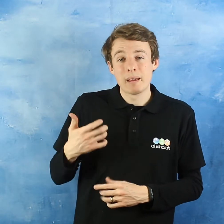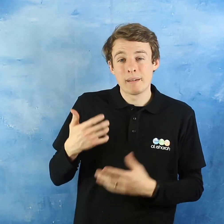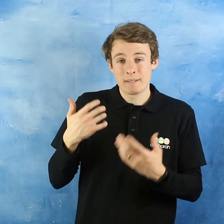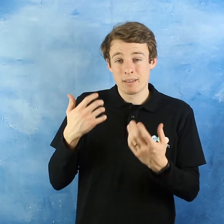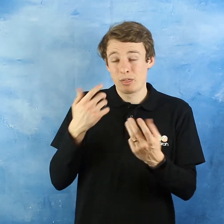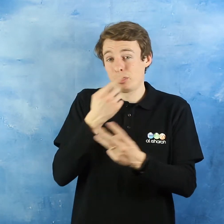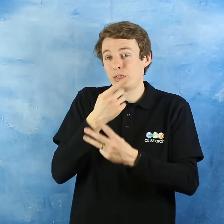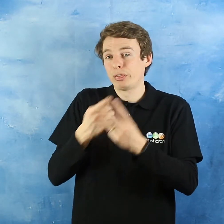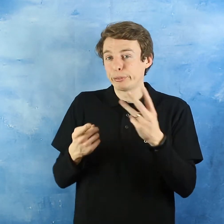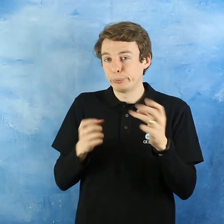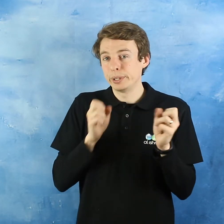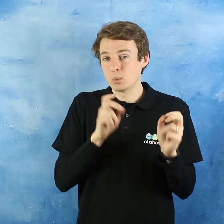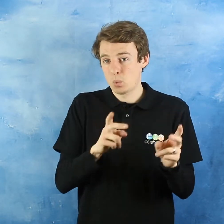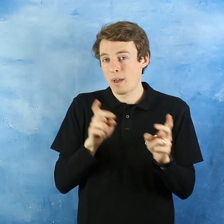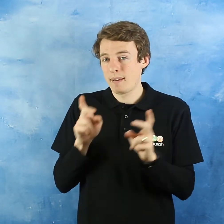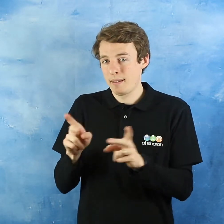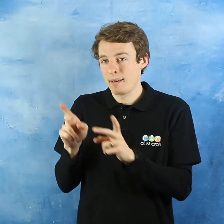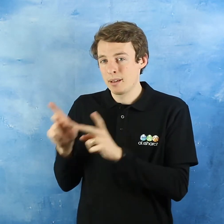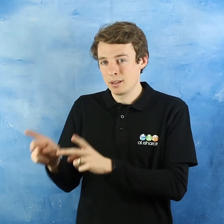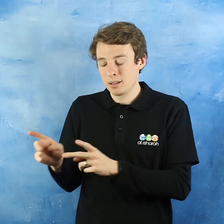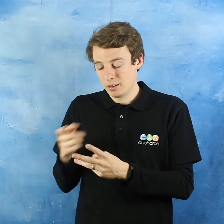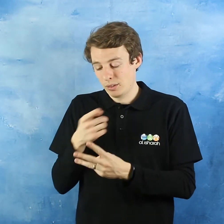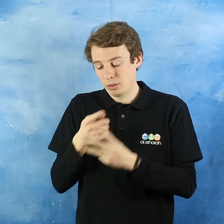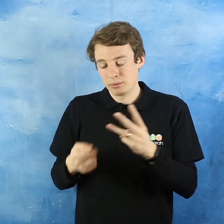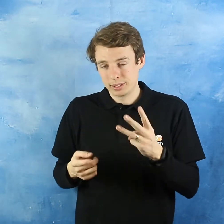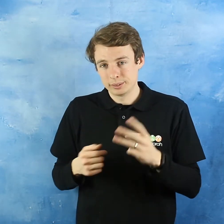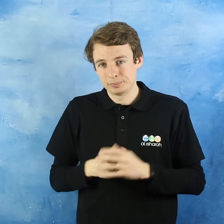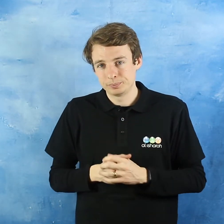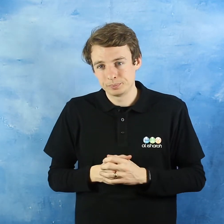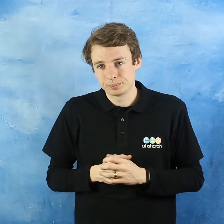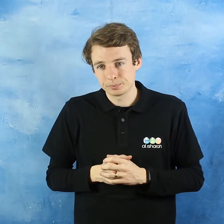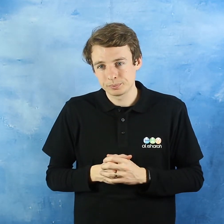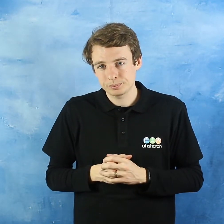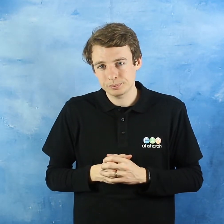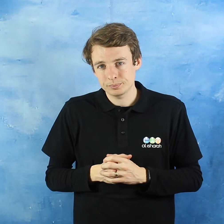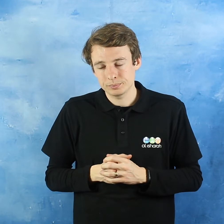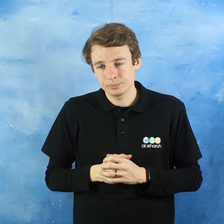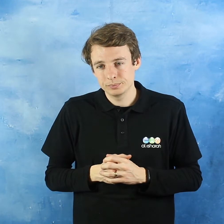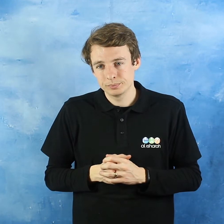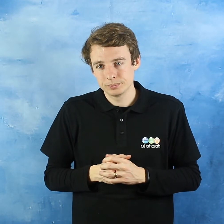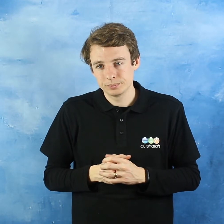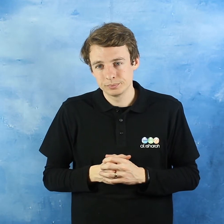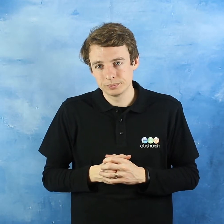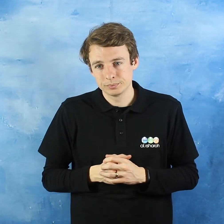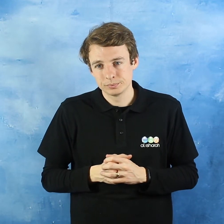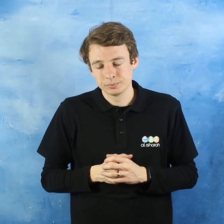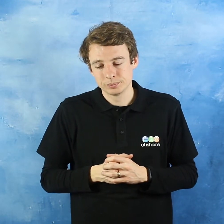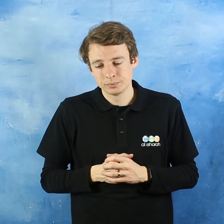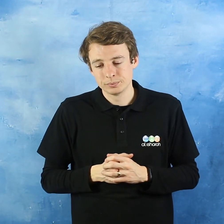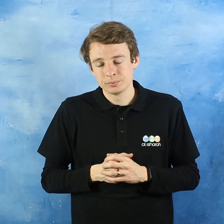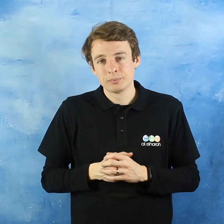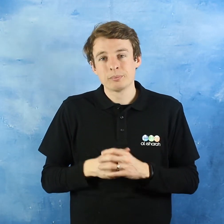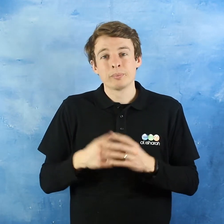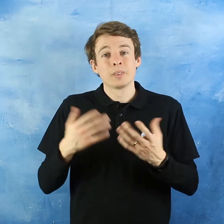losing Yusuf alayhi salam and then losing his son Binyamin, he was praying to